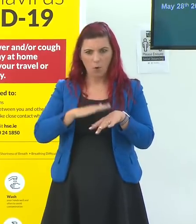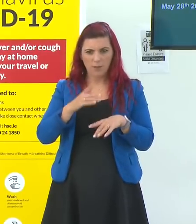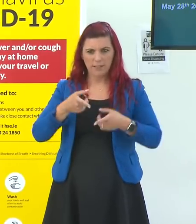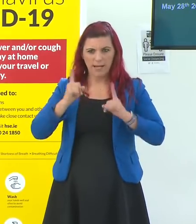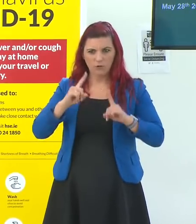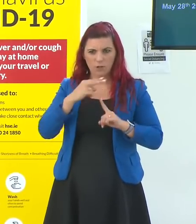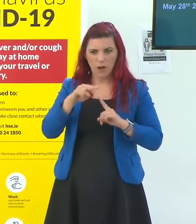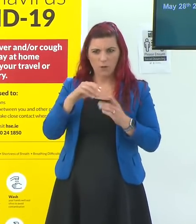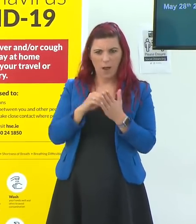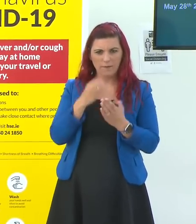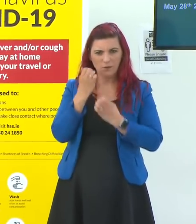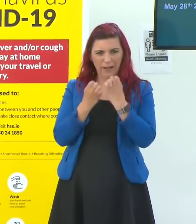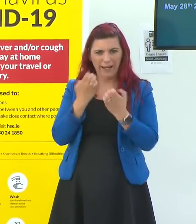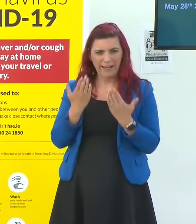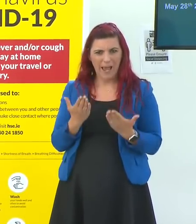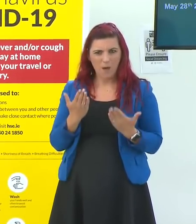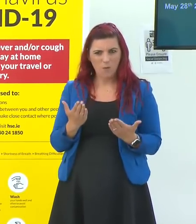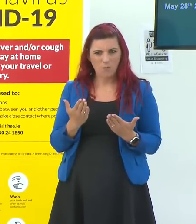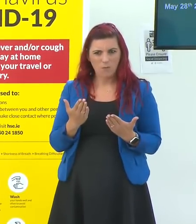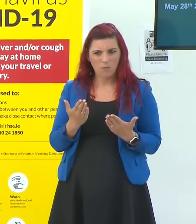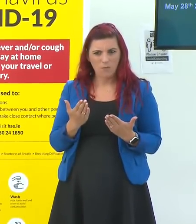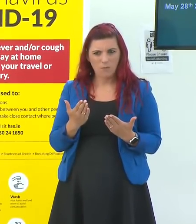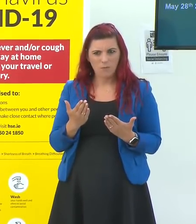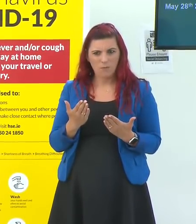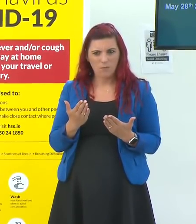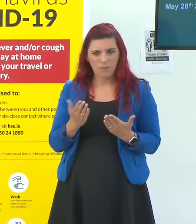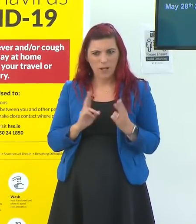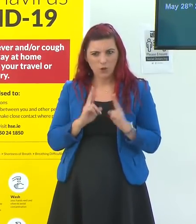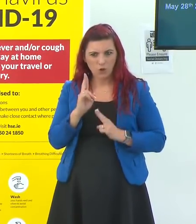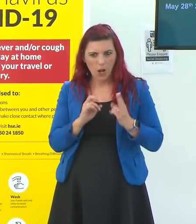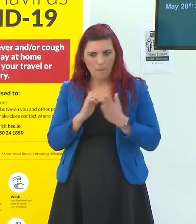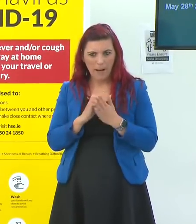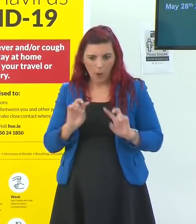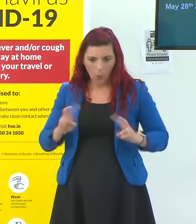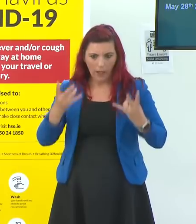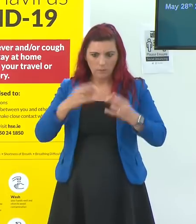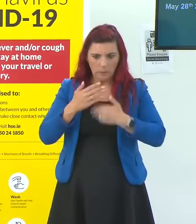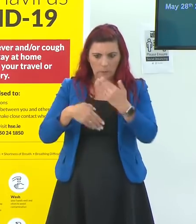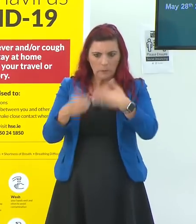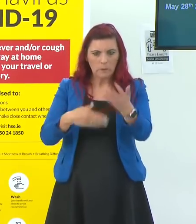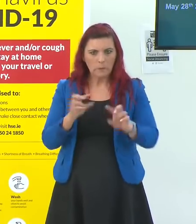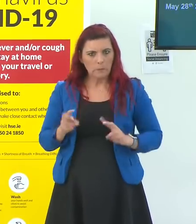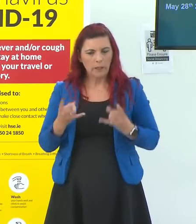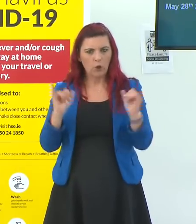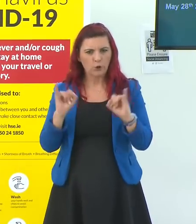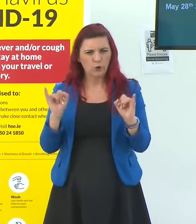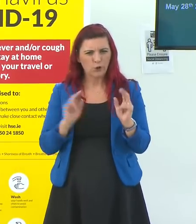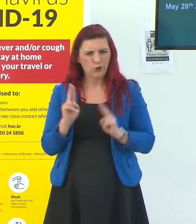have screening than to have screening? And should it not be kind of ramped up as a matter of urgency?